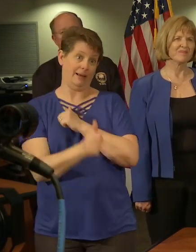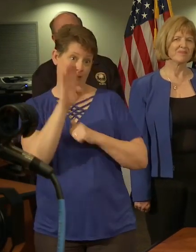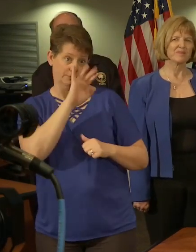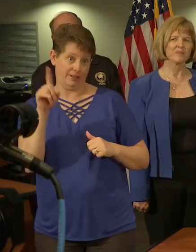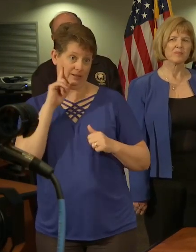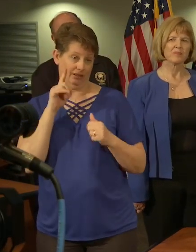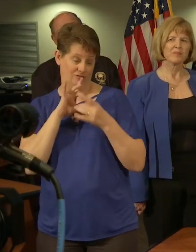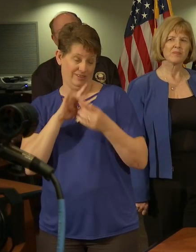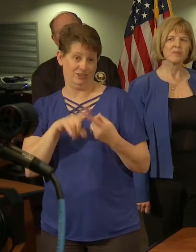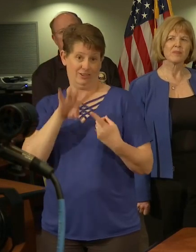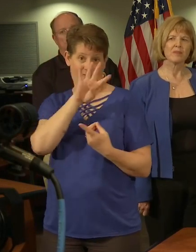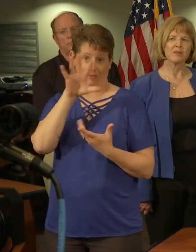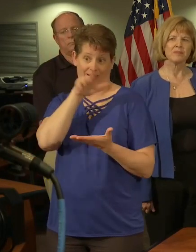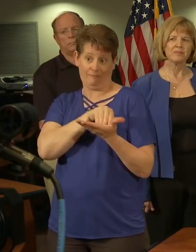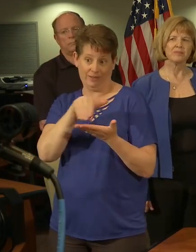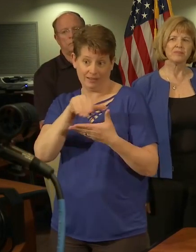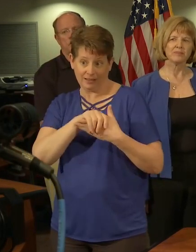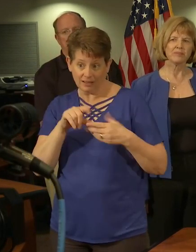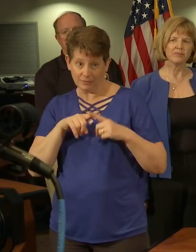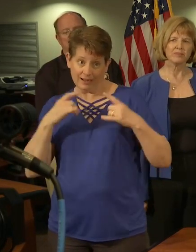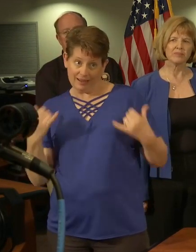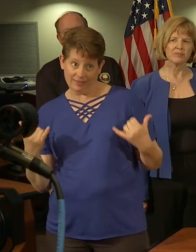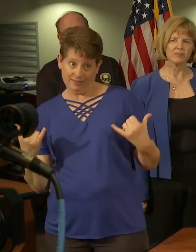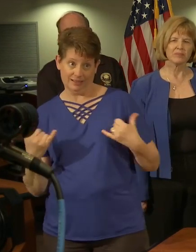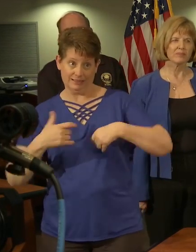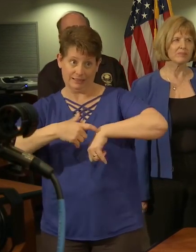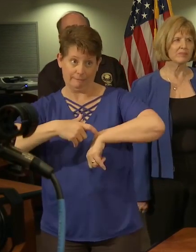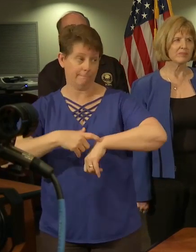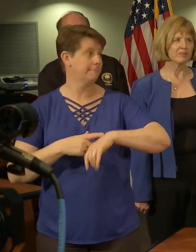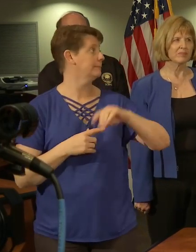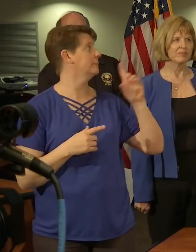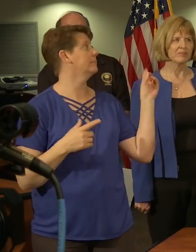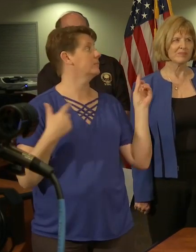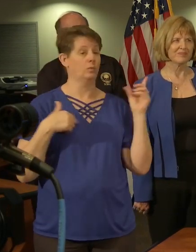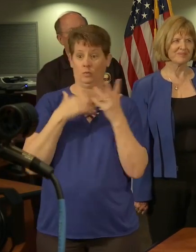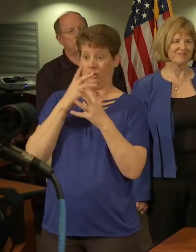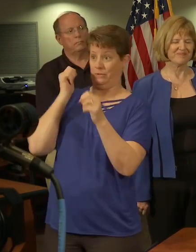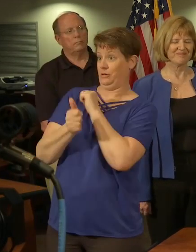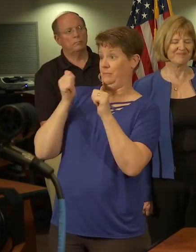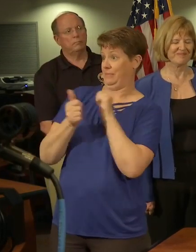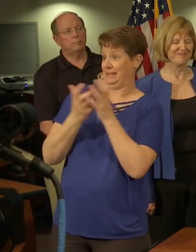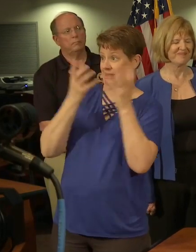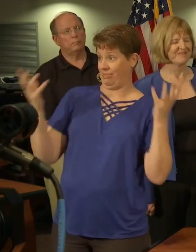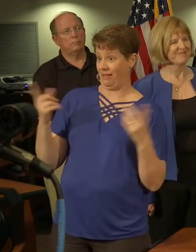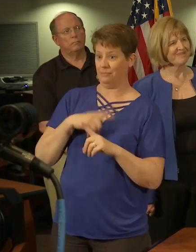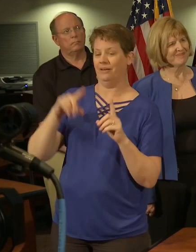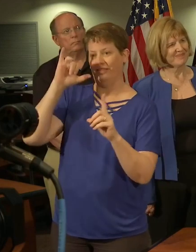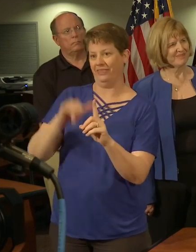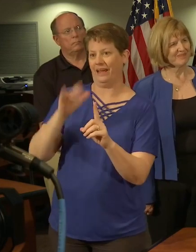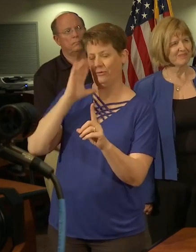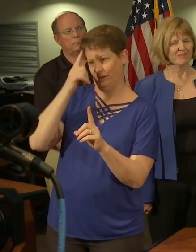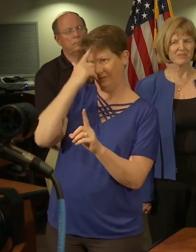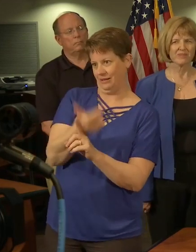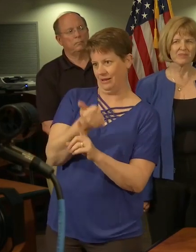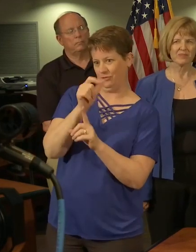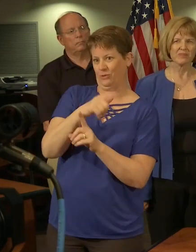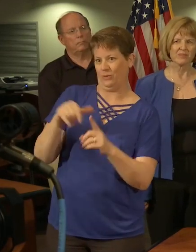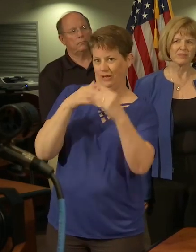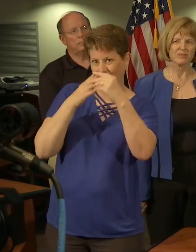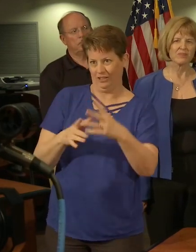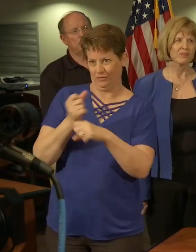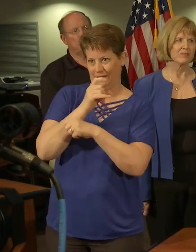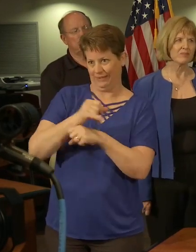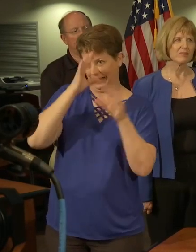regarding the $45 million, but they're at this point. We want them to pass a lot of things, but that will be up to the Senate leadership to make